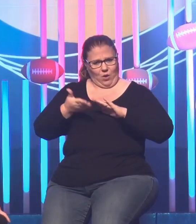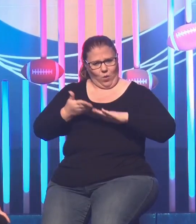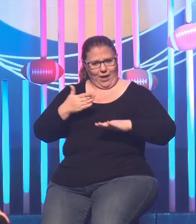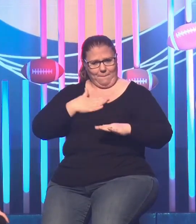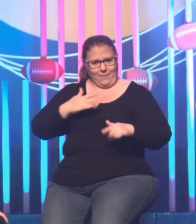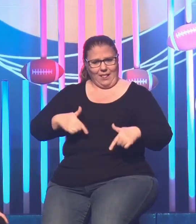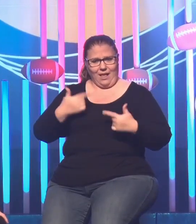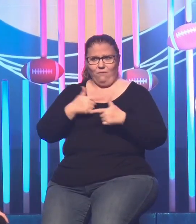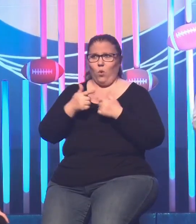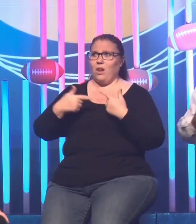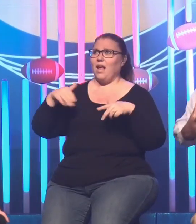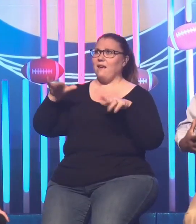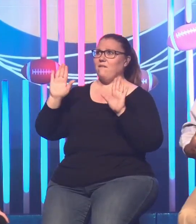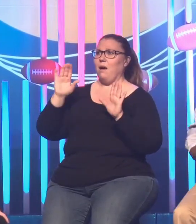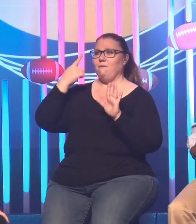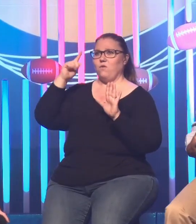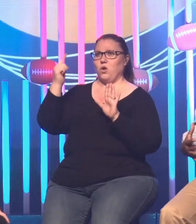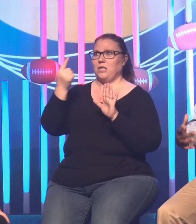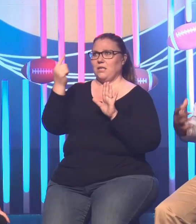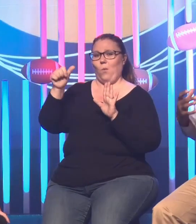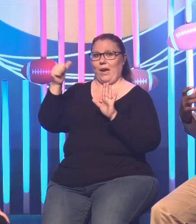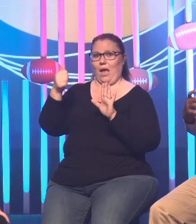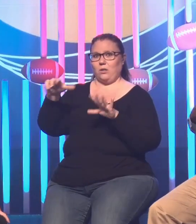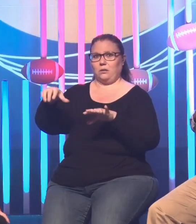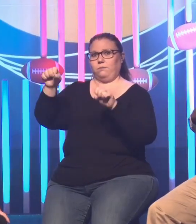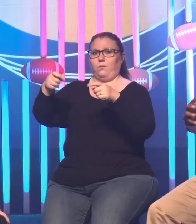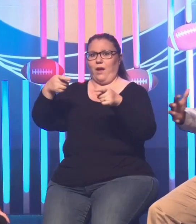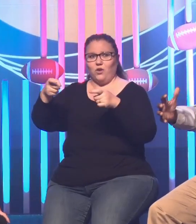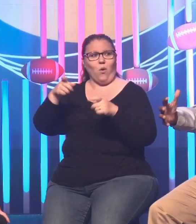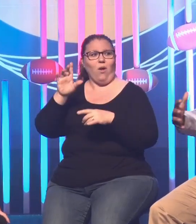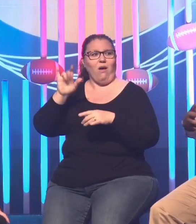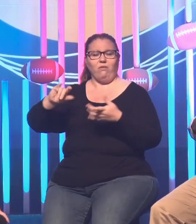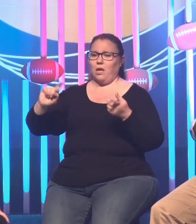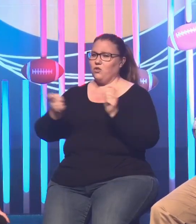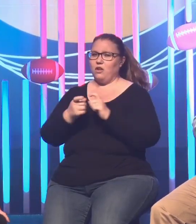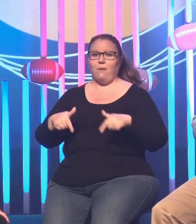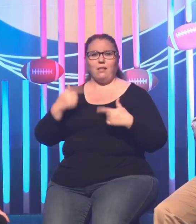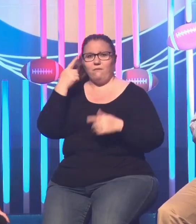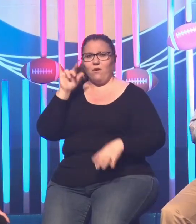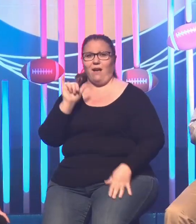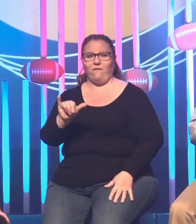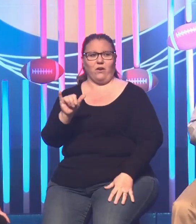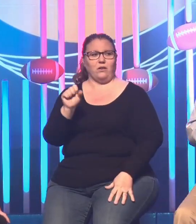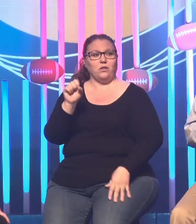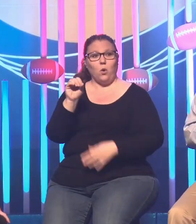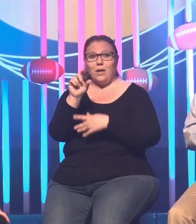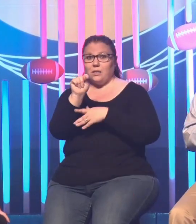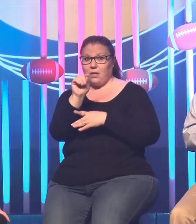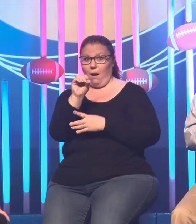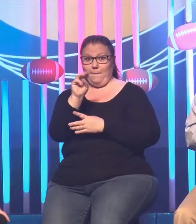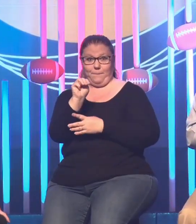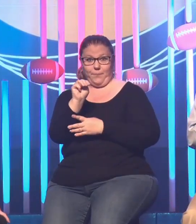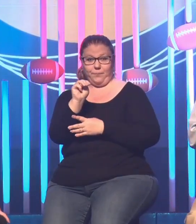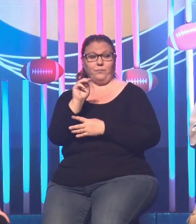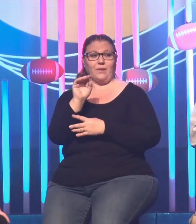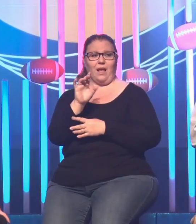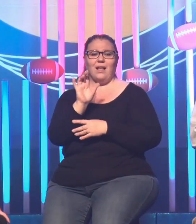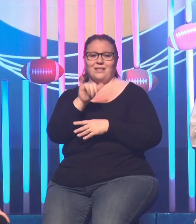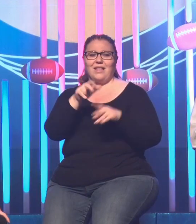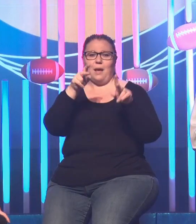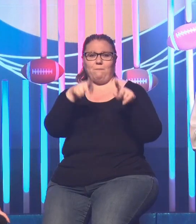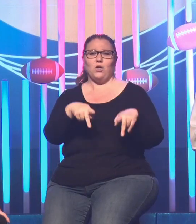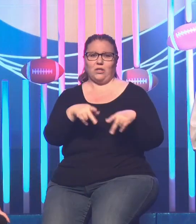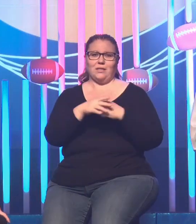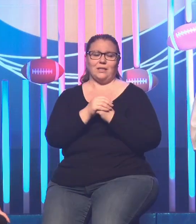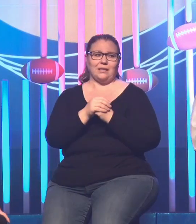give my life up for someone else to run? And that changed my life forever. And so Tom would be that person